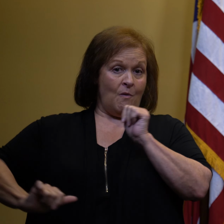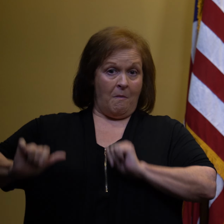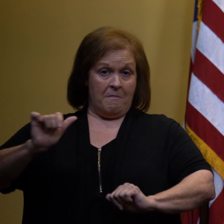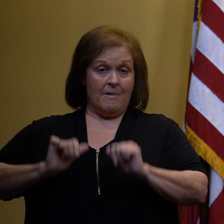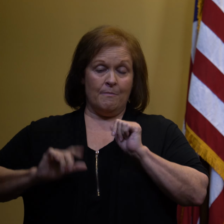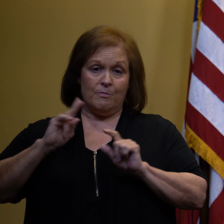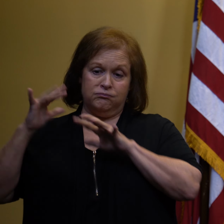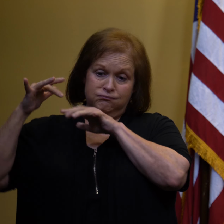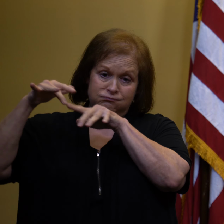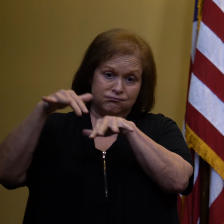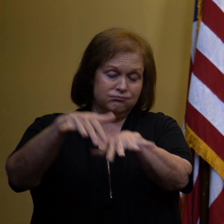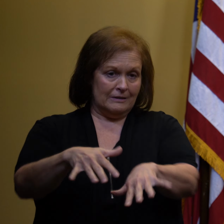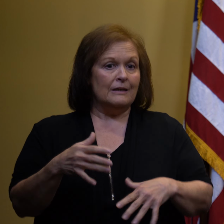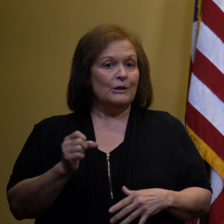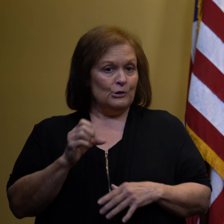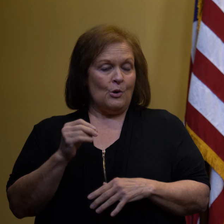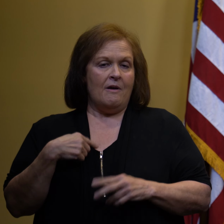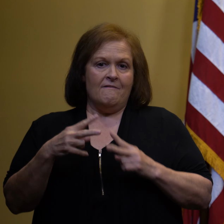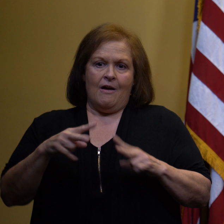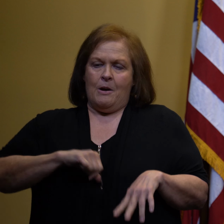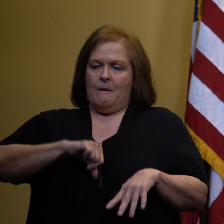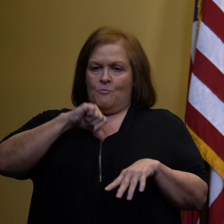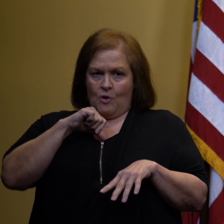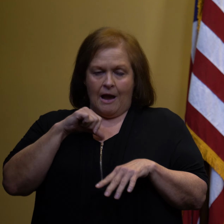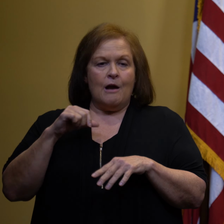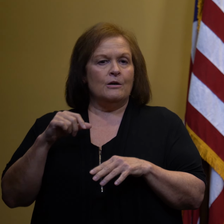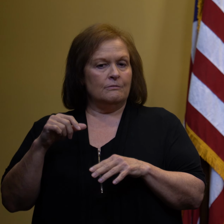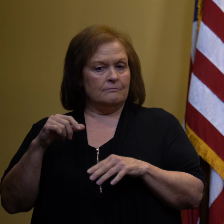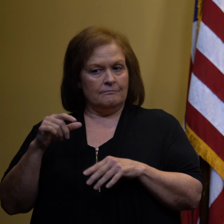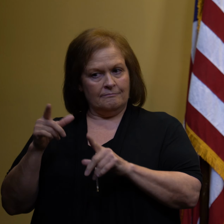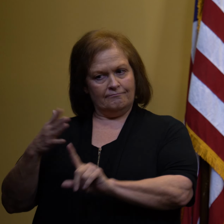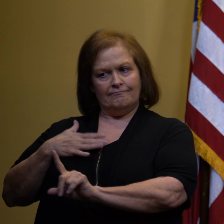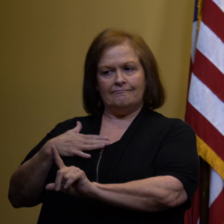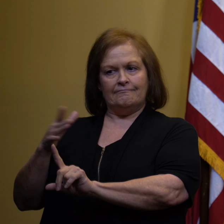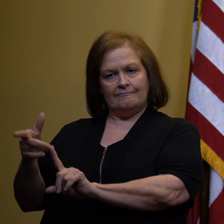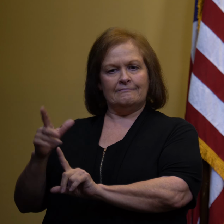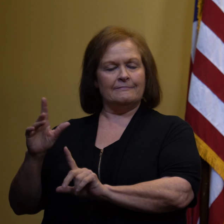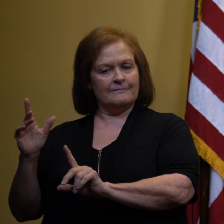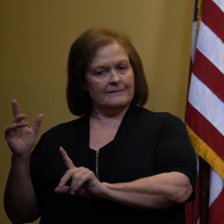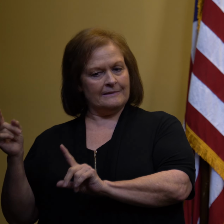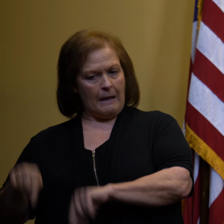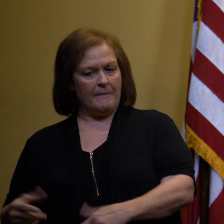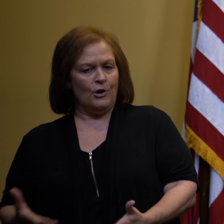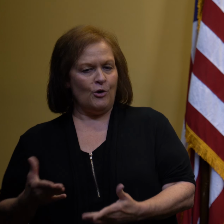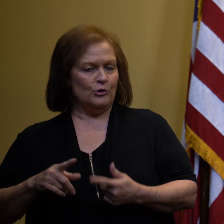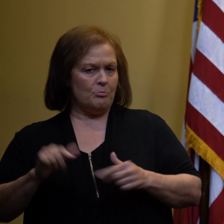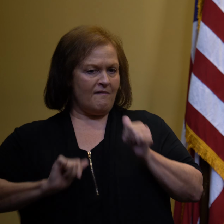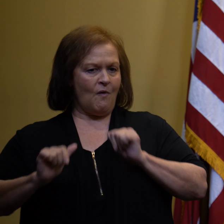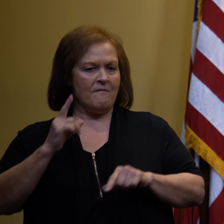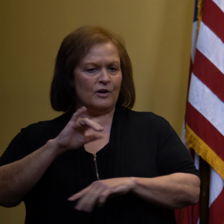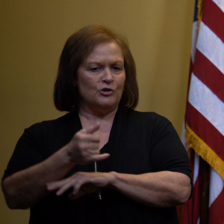performing, and of course we're proud to have our own performing in our Jazz Festival.